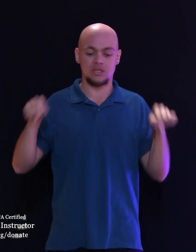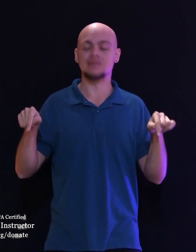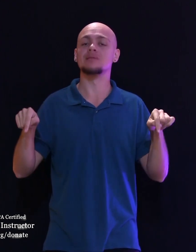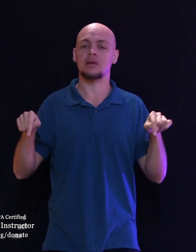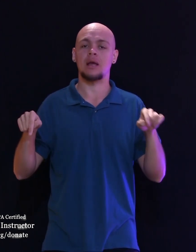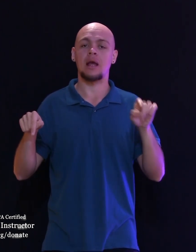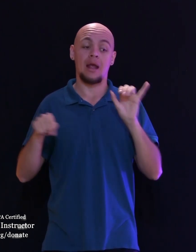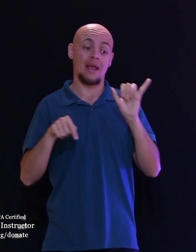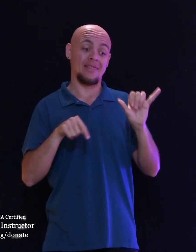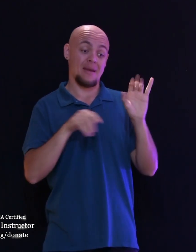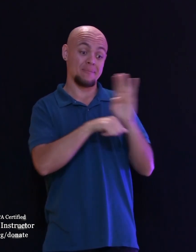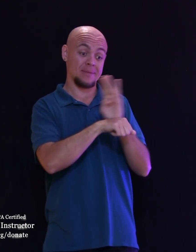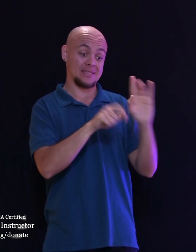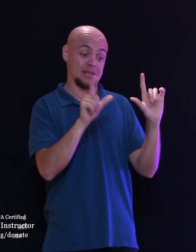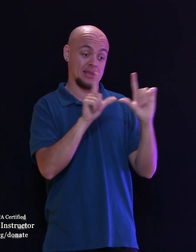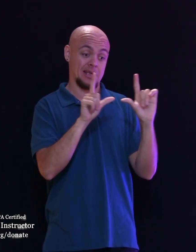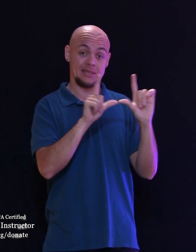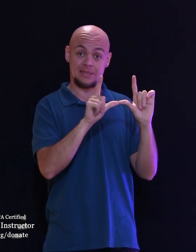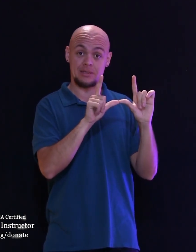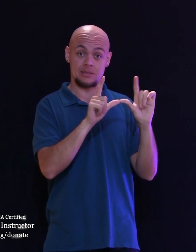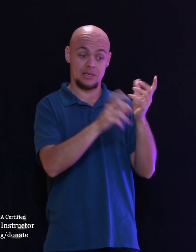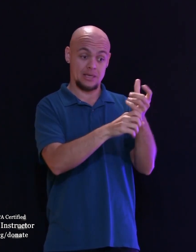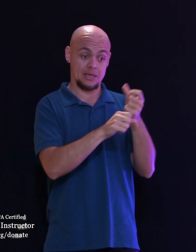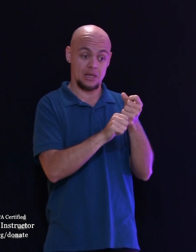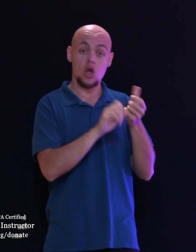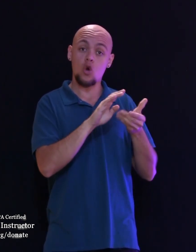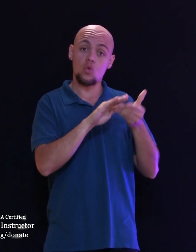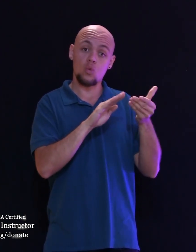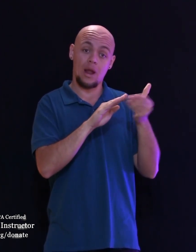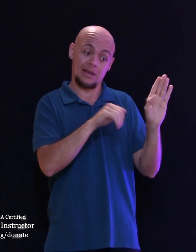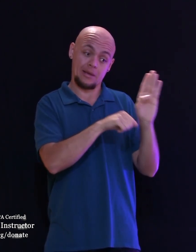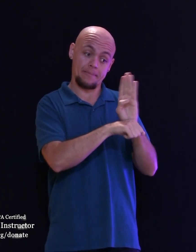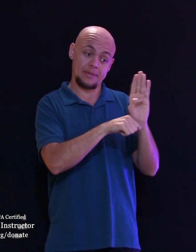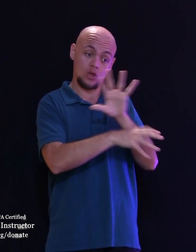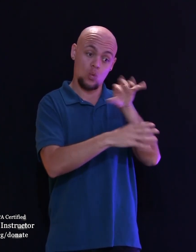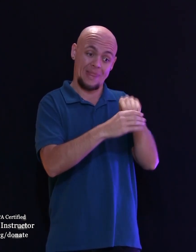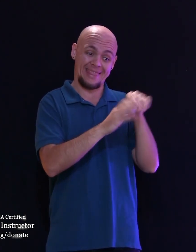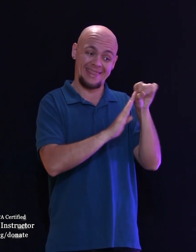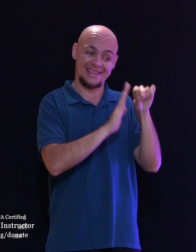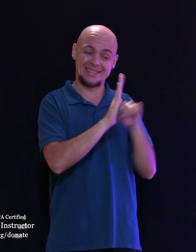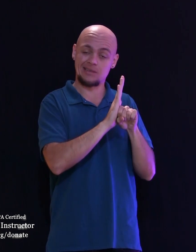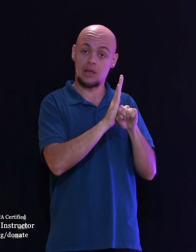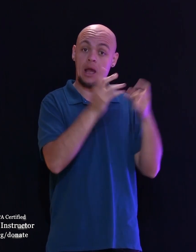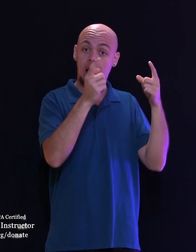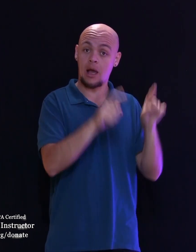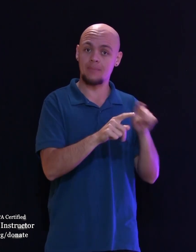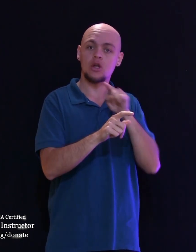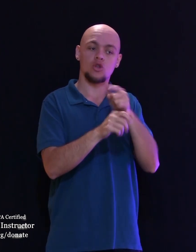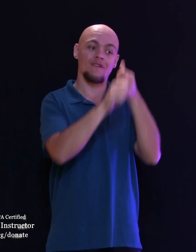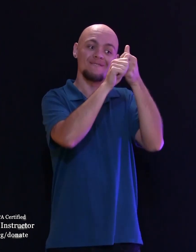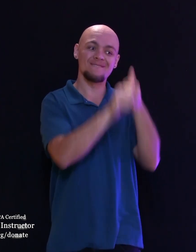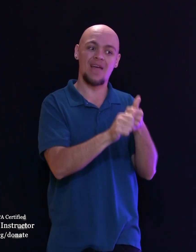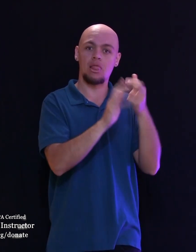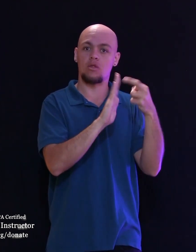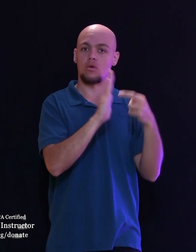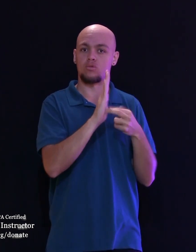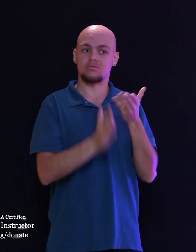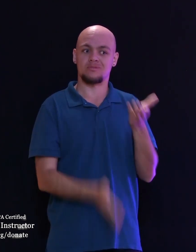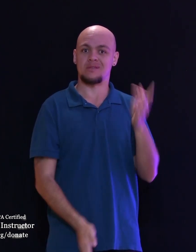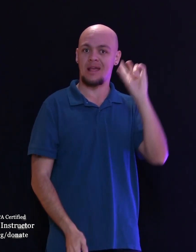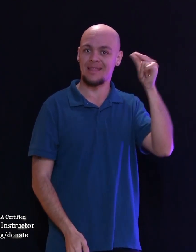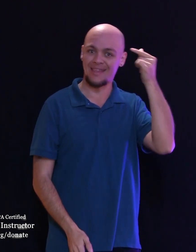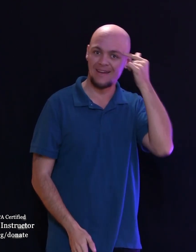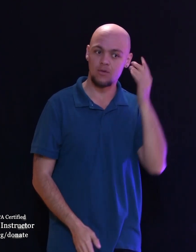And part of getting that business license, part of operating a business within the state, is you have to follow the rules